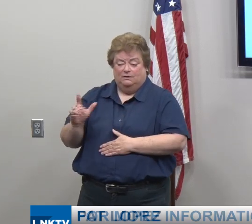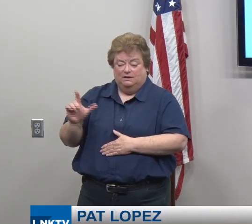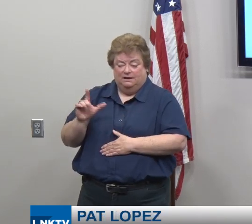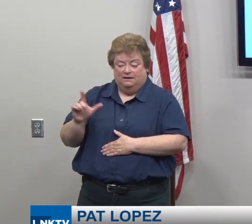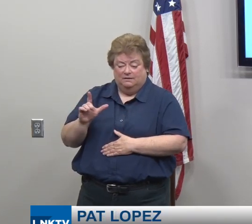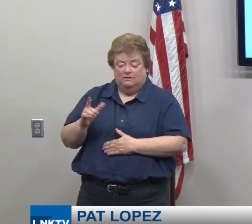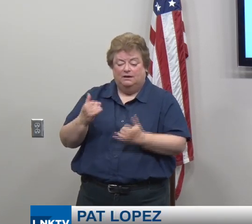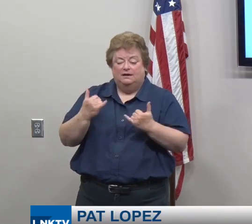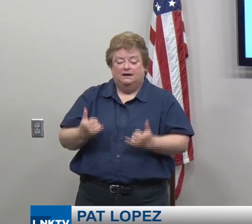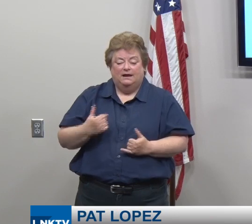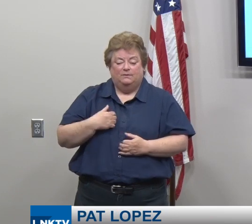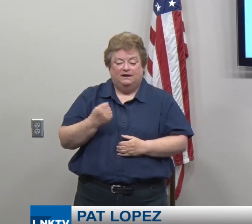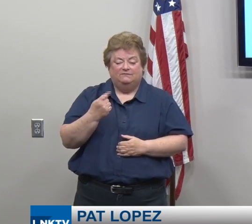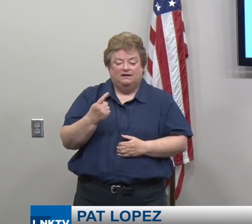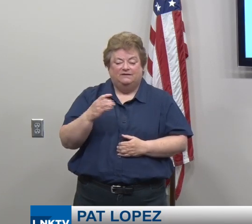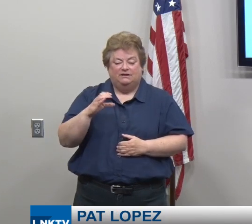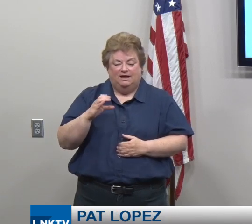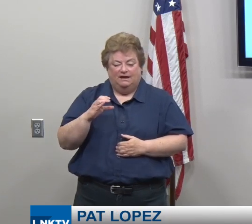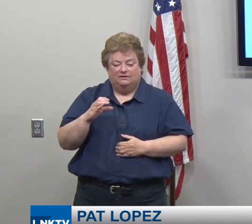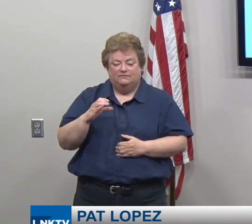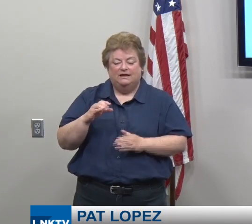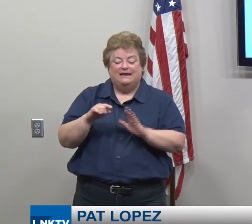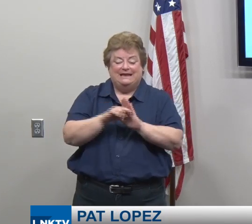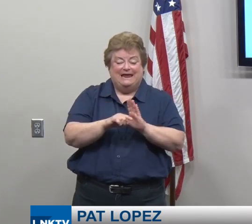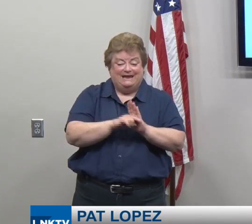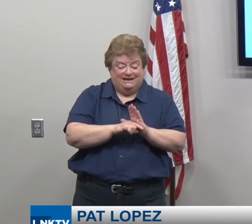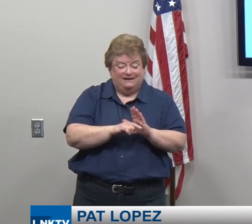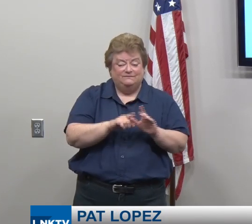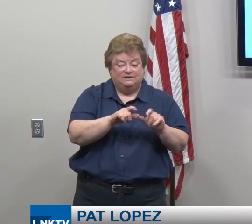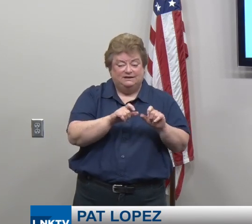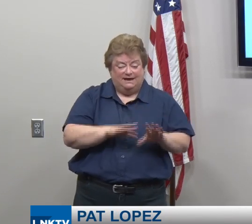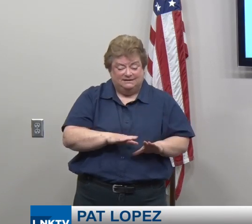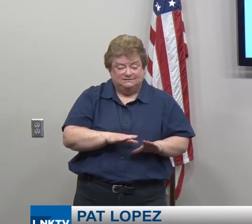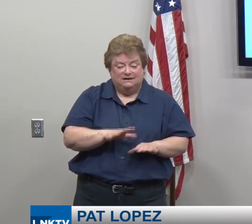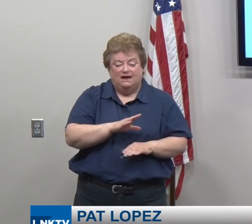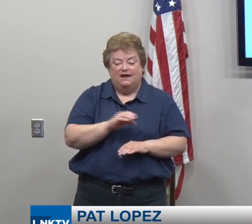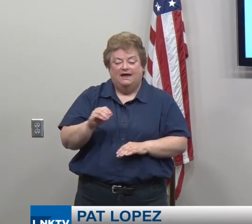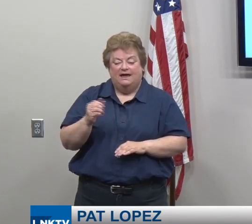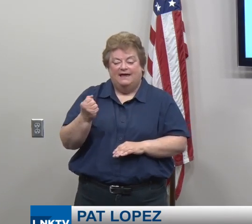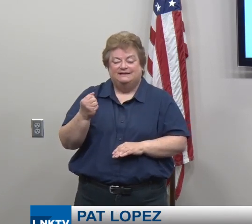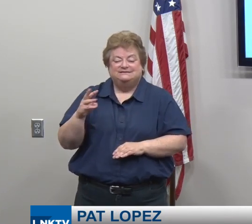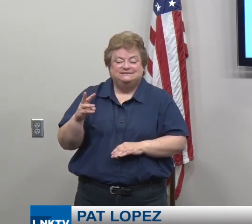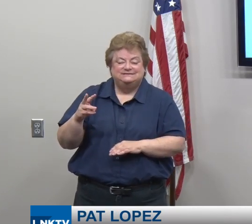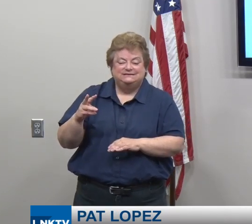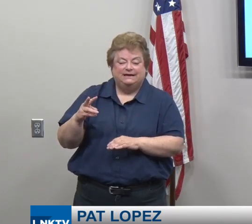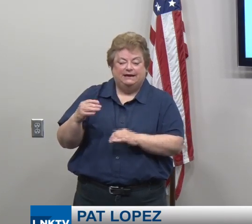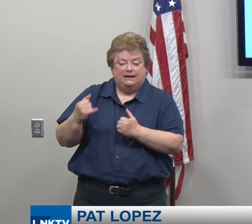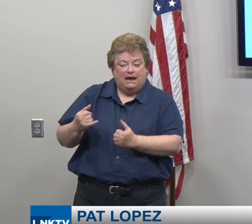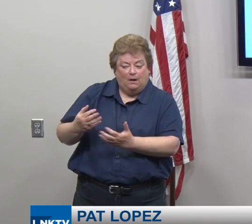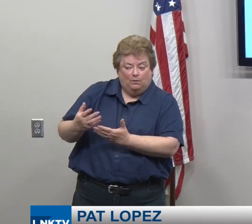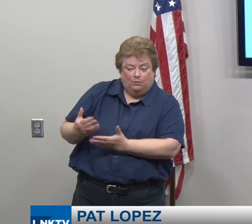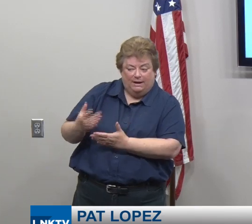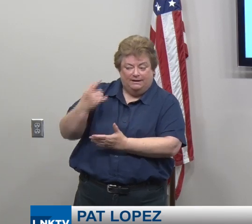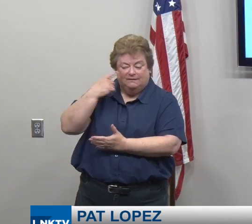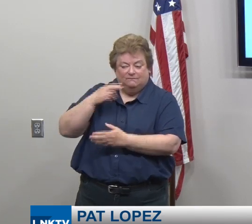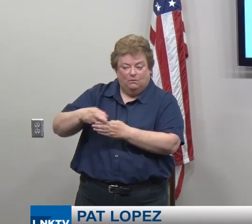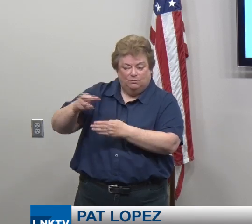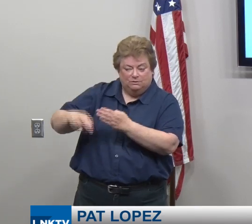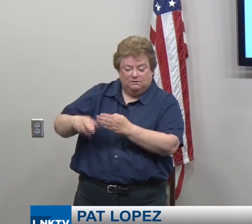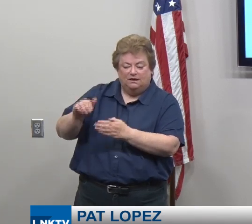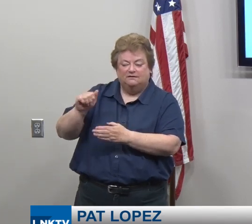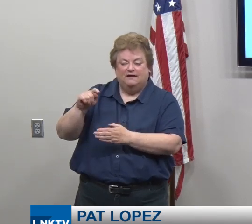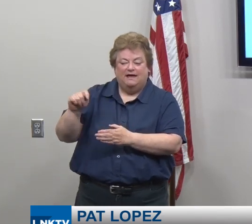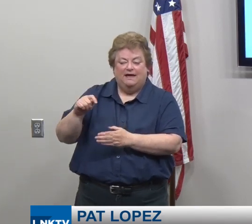have 1,196 negative tests and currently have 16 pending tests at the public health